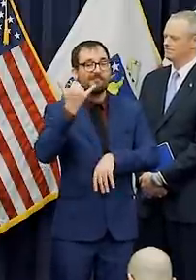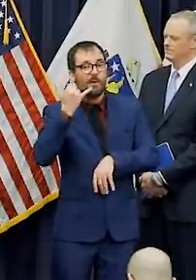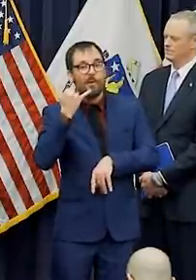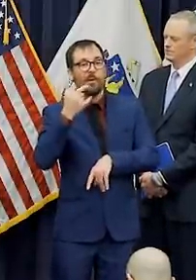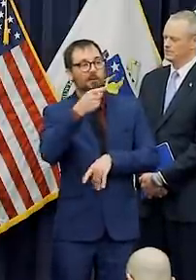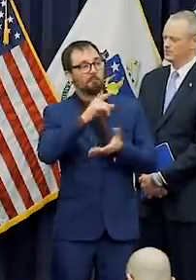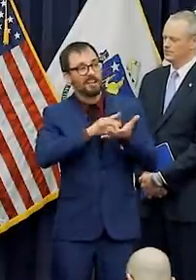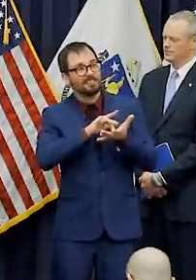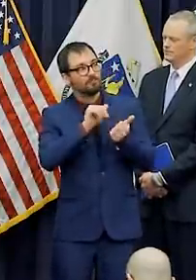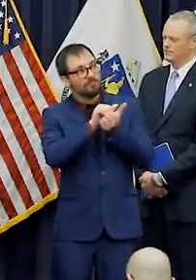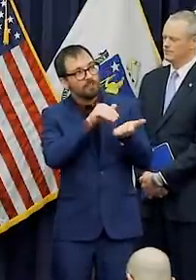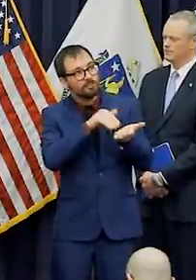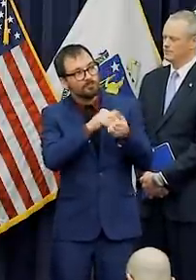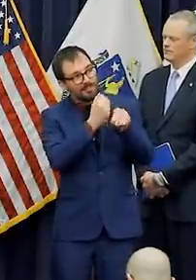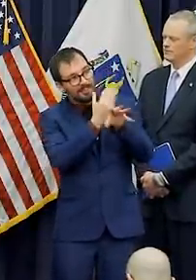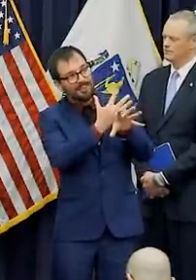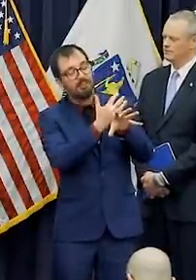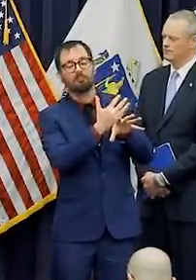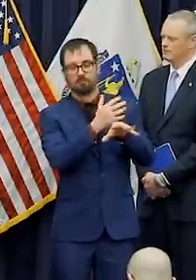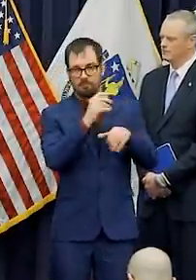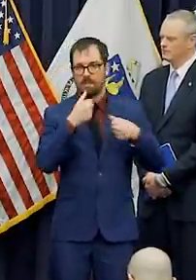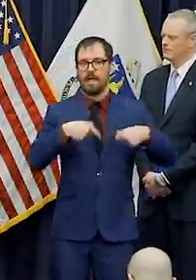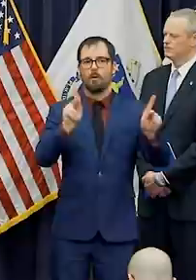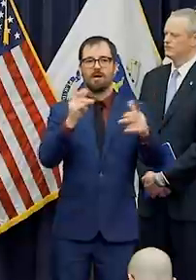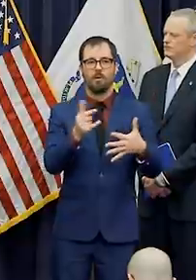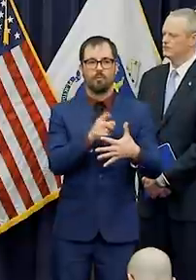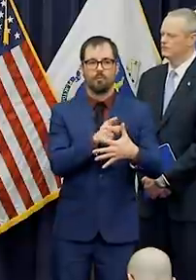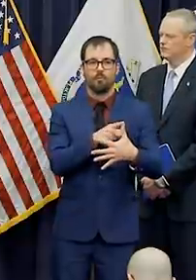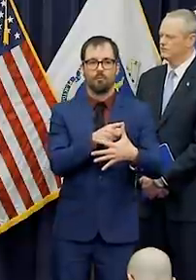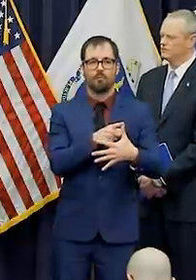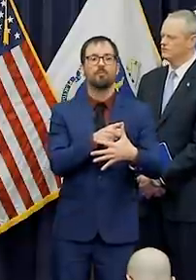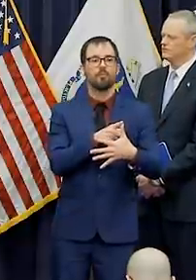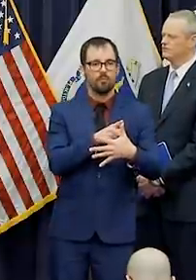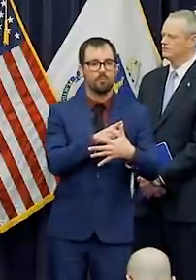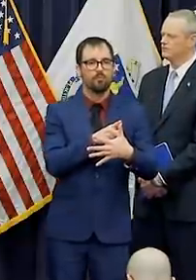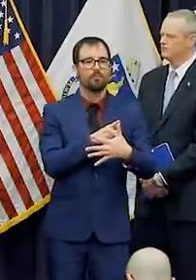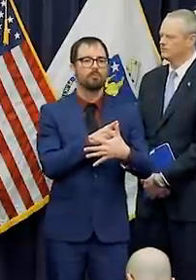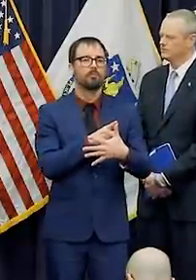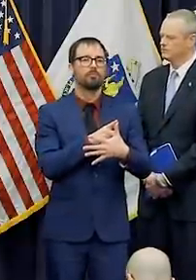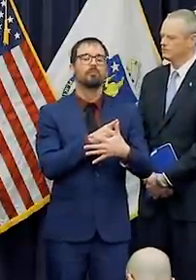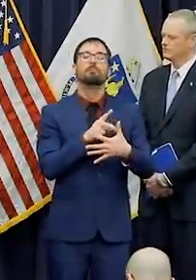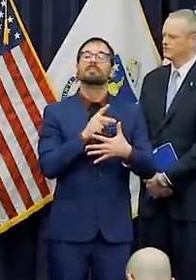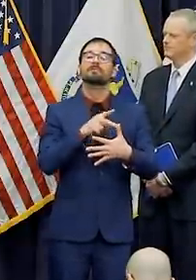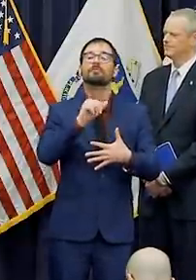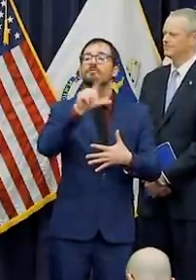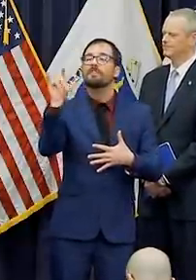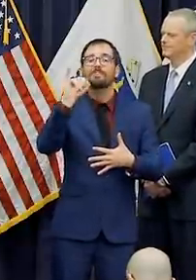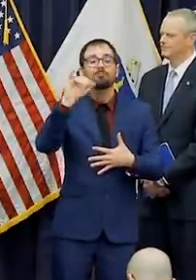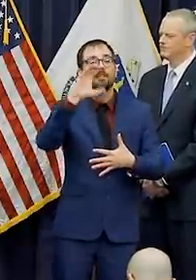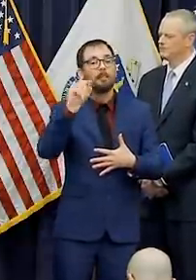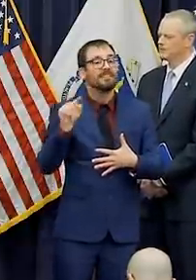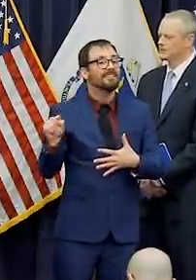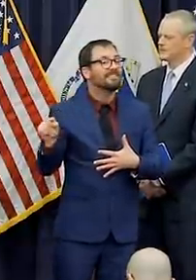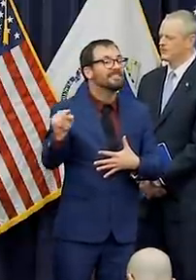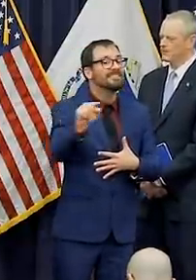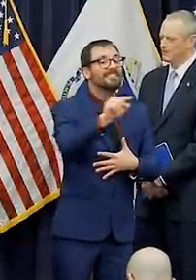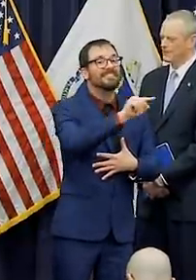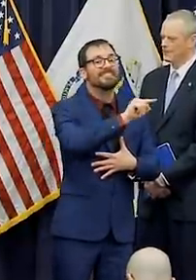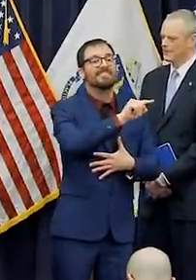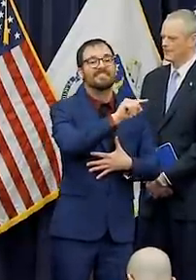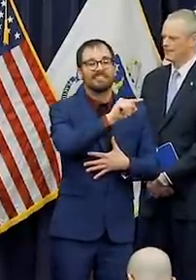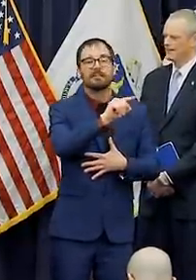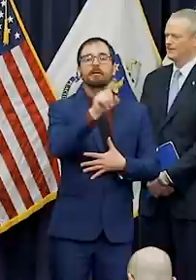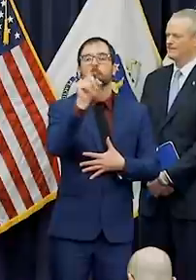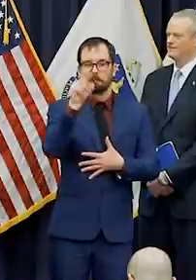outbreak. The order requires all commercial insurers and the Group Insurance Commission to cover medically